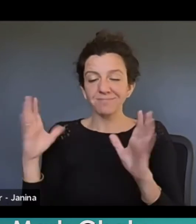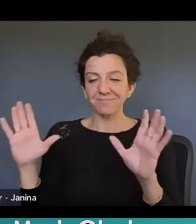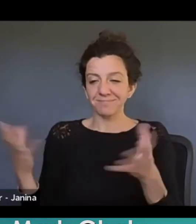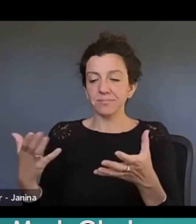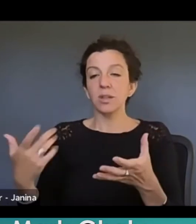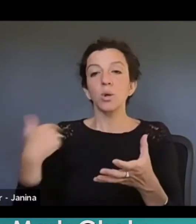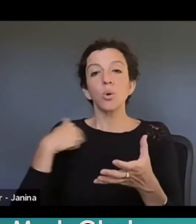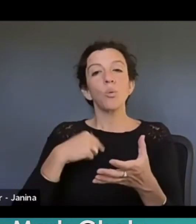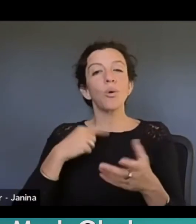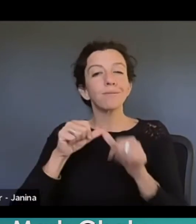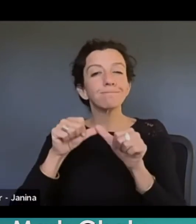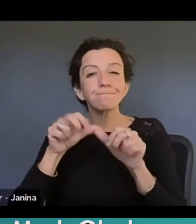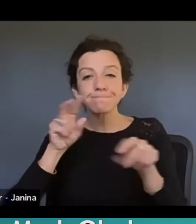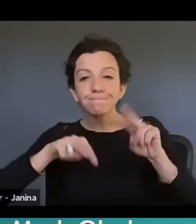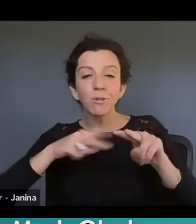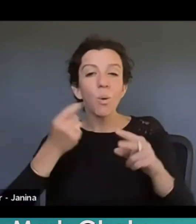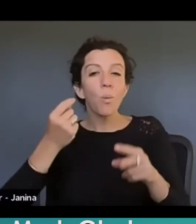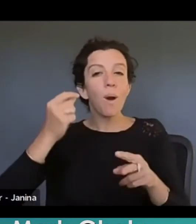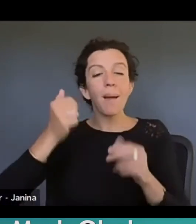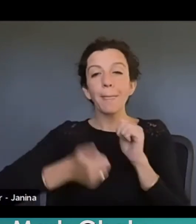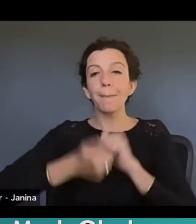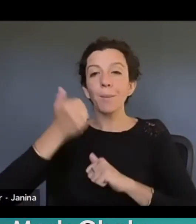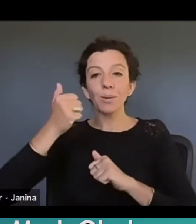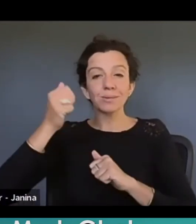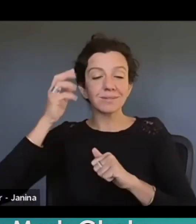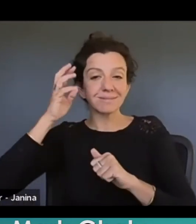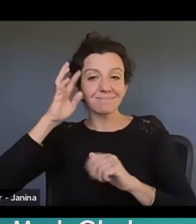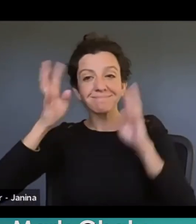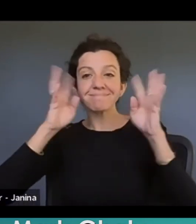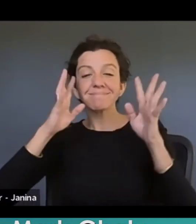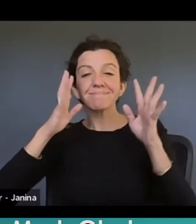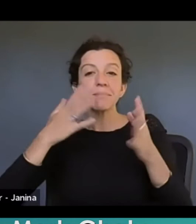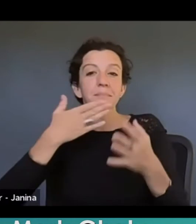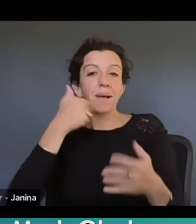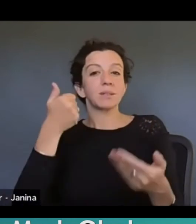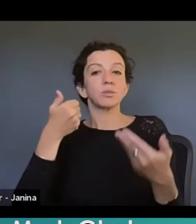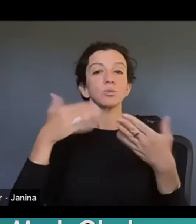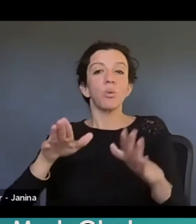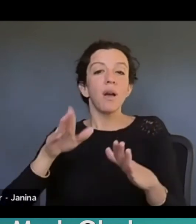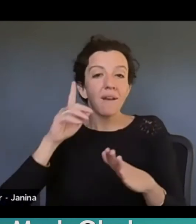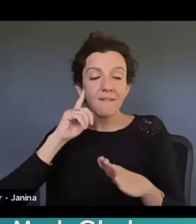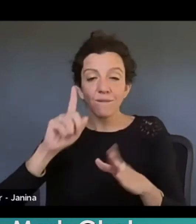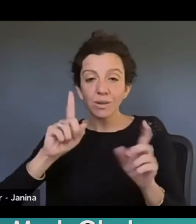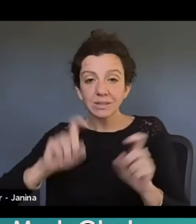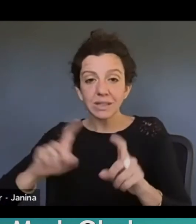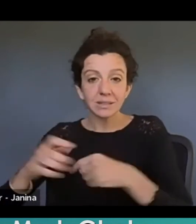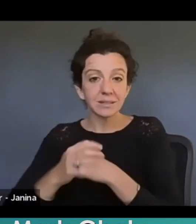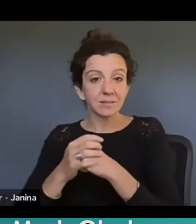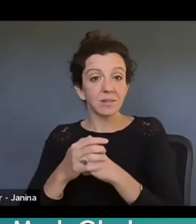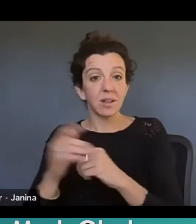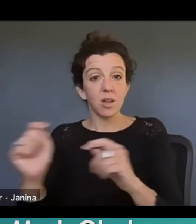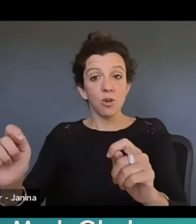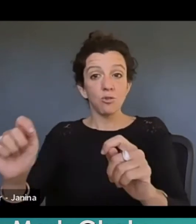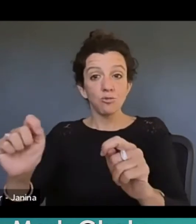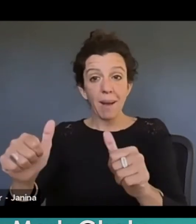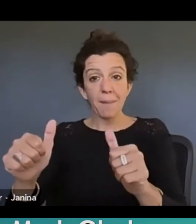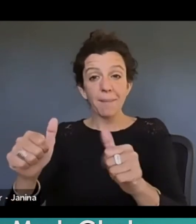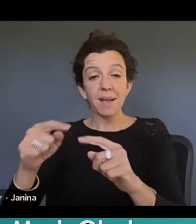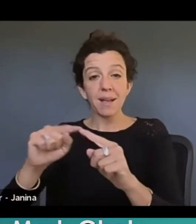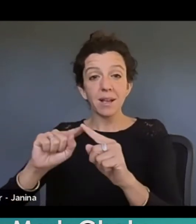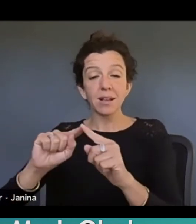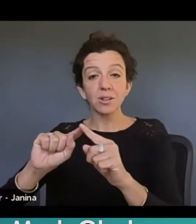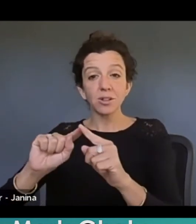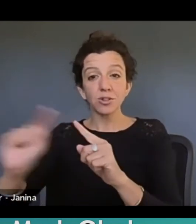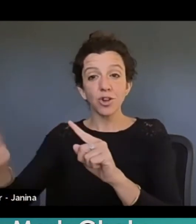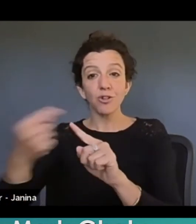looking at everything the governor has talked about, pooled testing. We're talking about rapid turnaround point of care